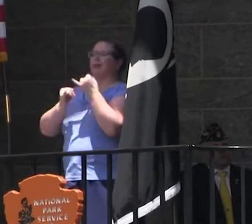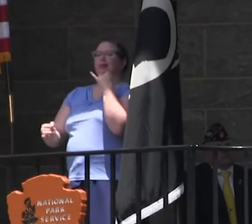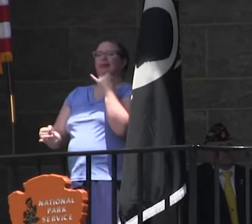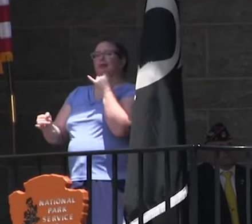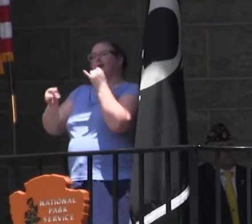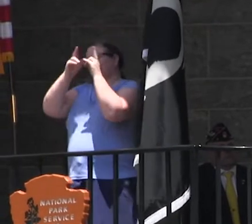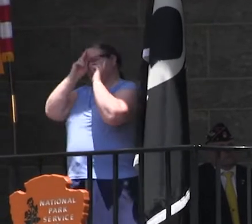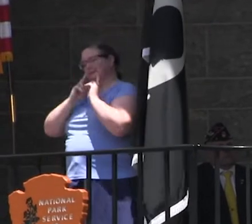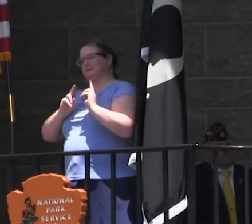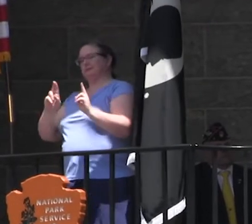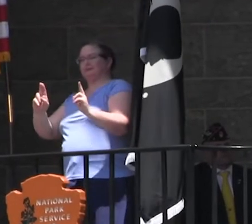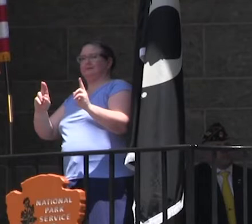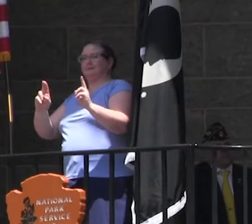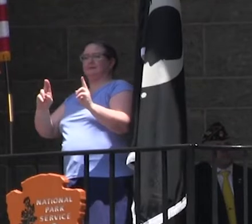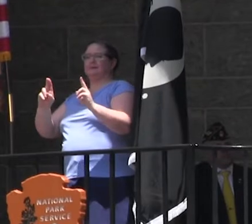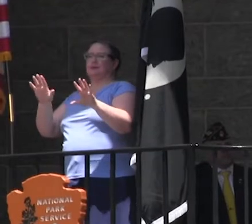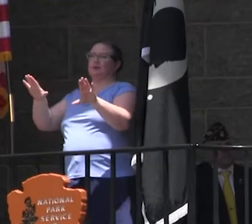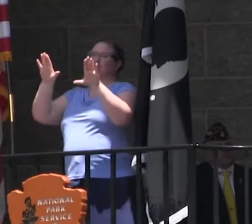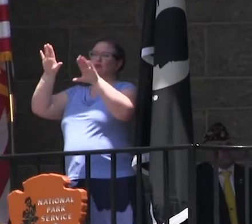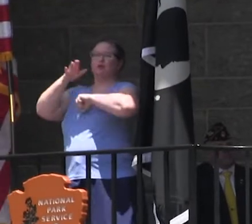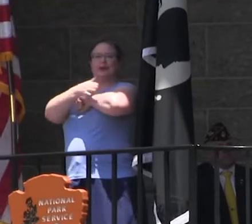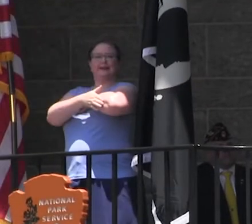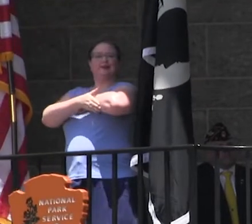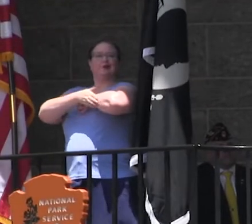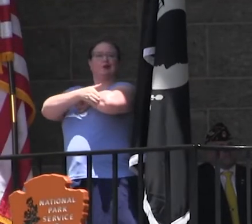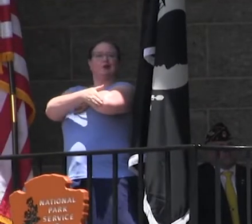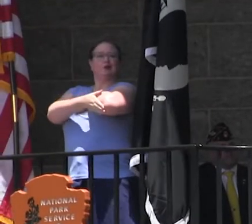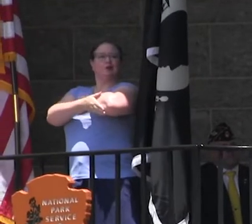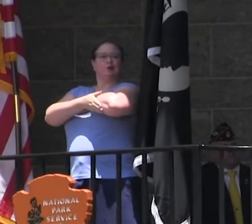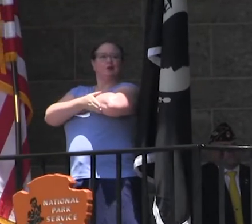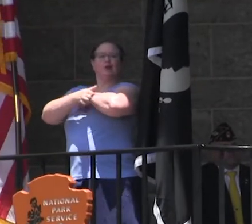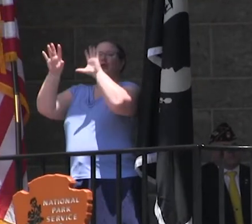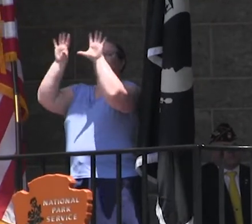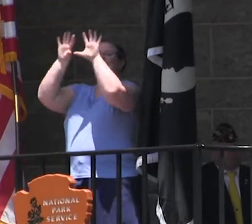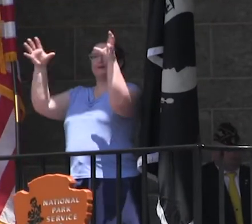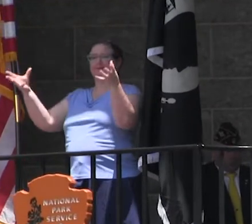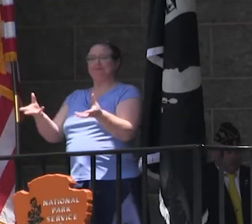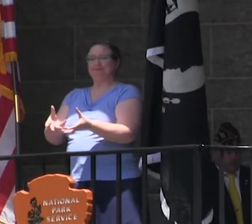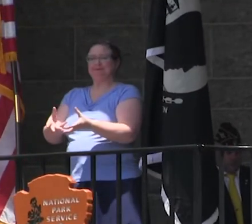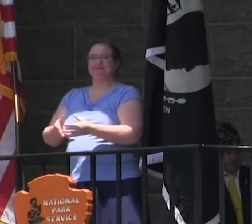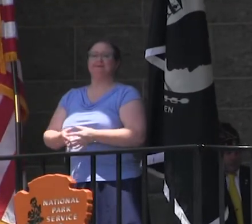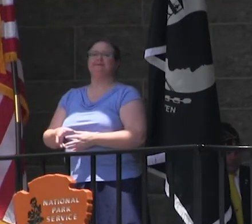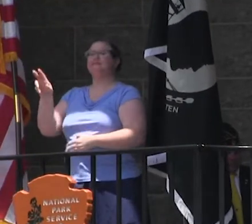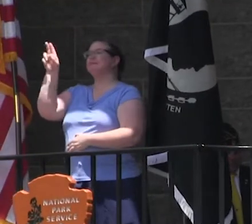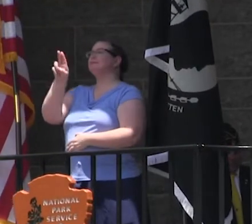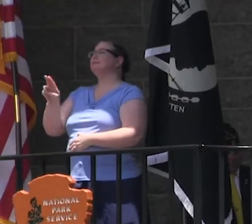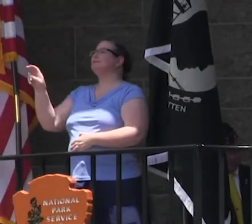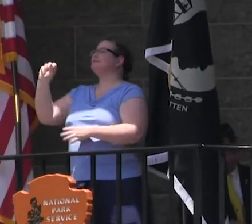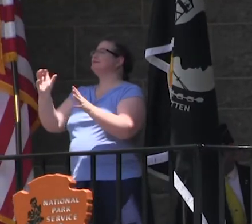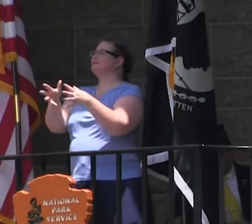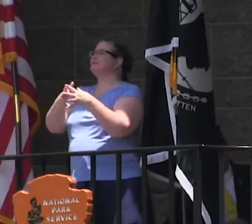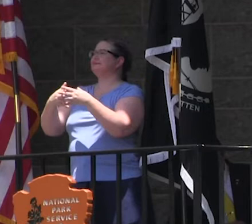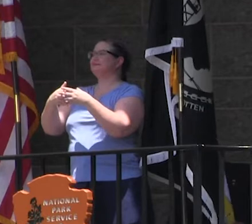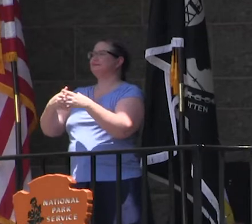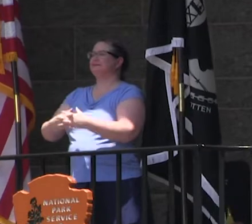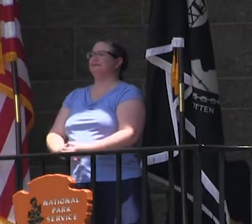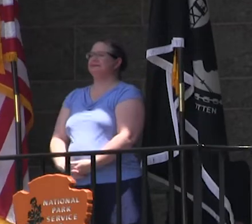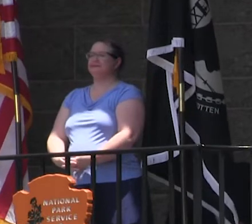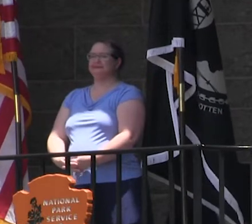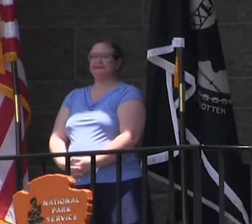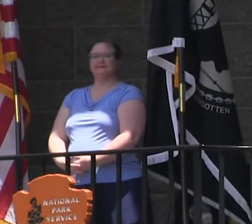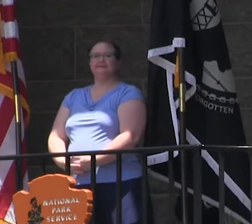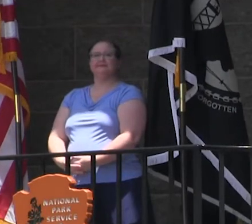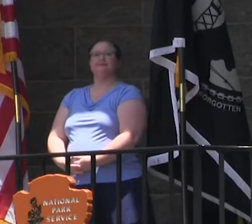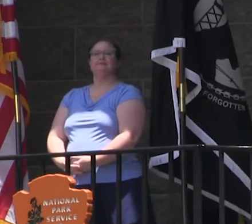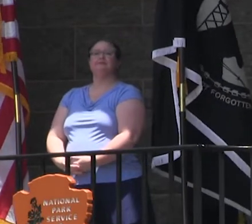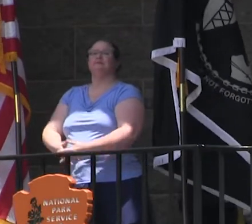honor devotion to the greatest country on the face of the earth, the United States of America.